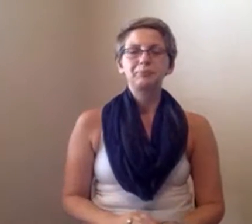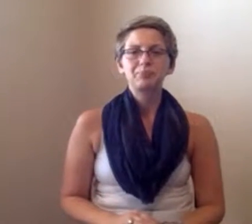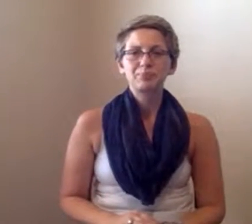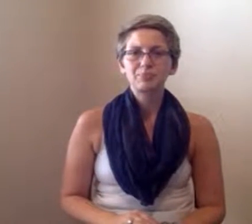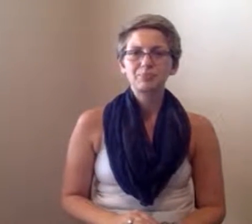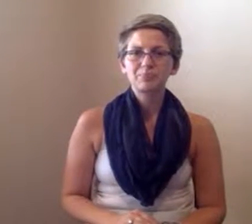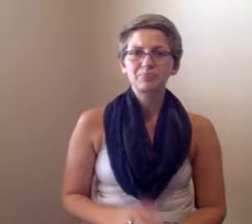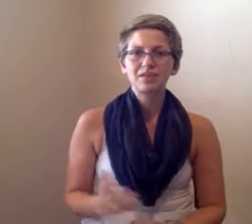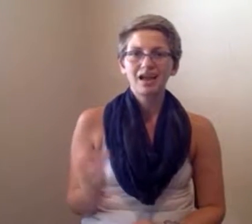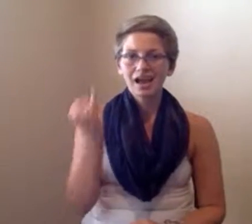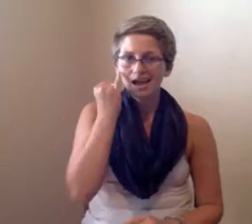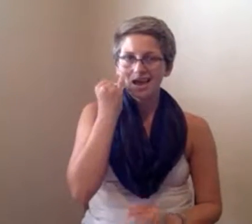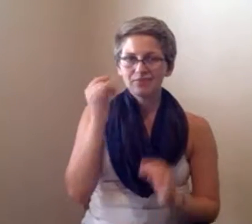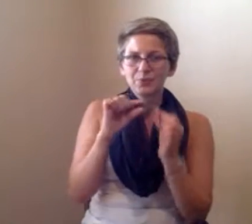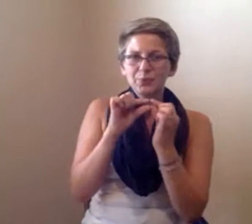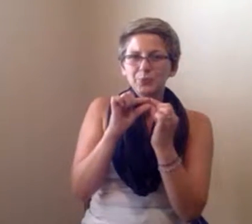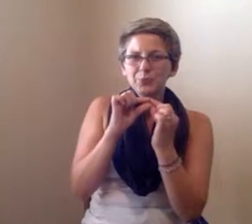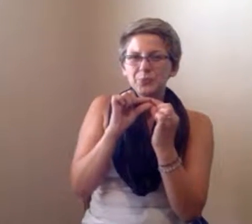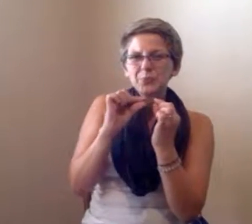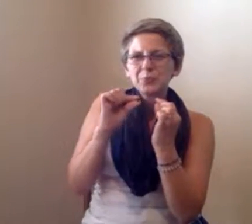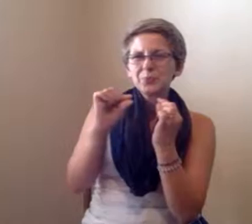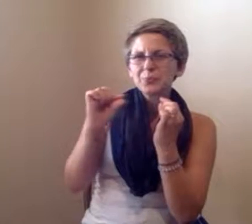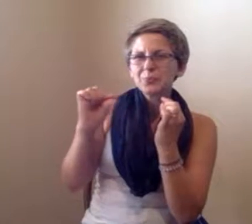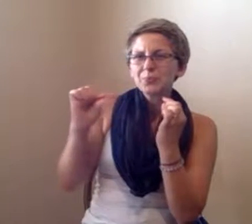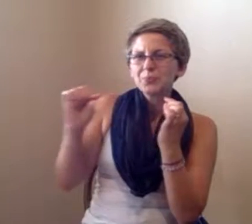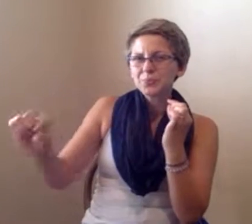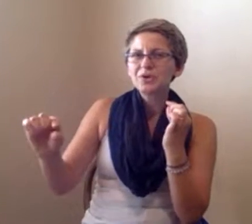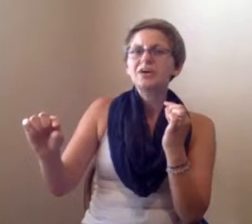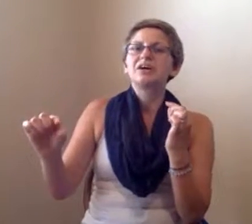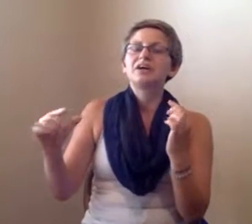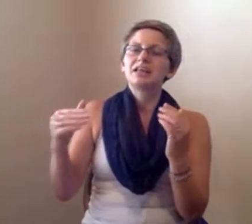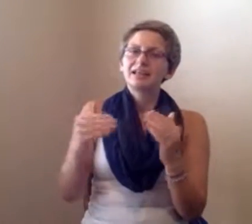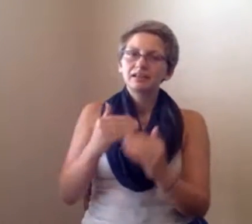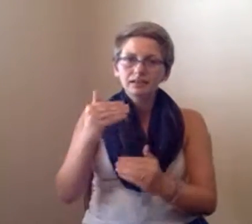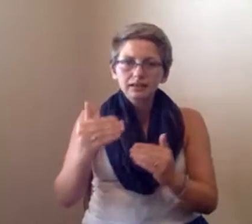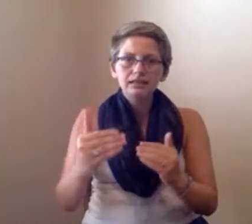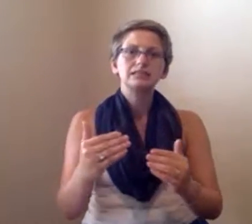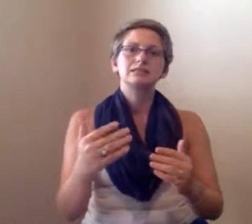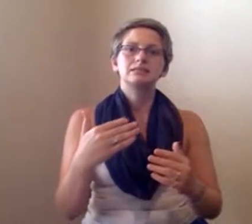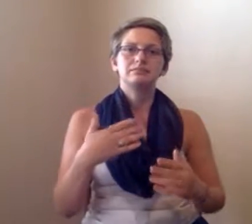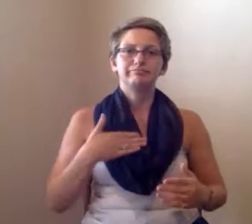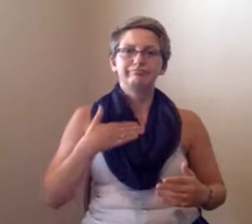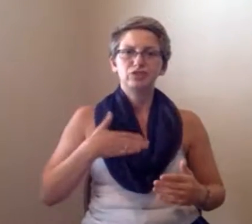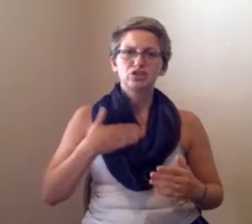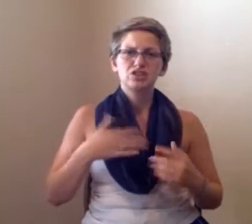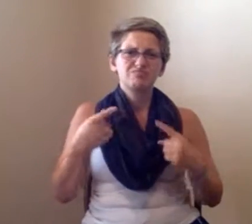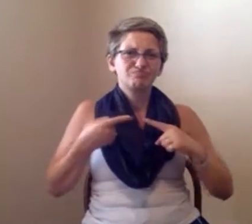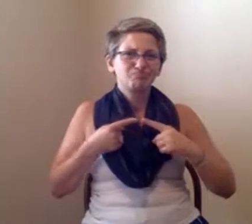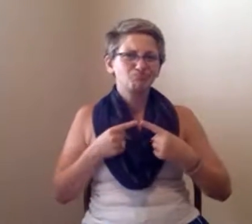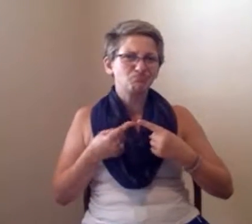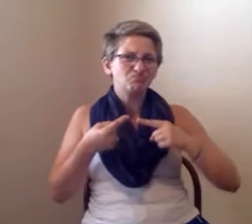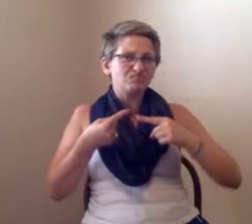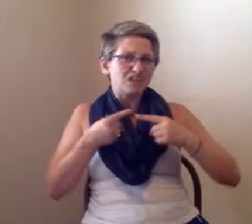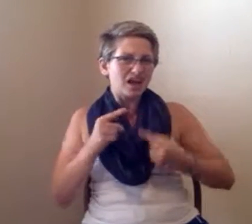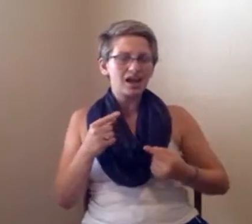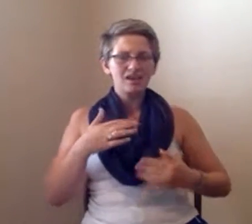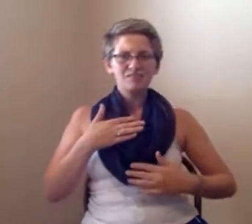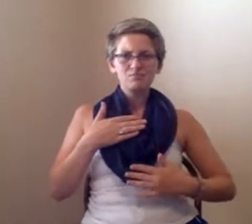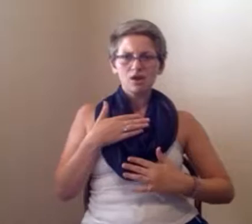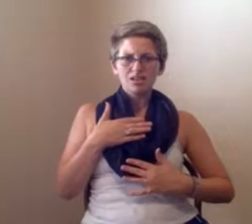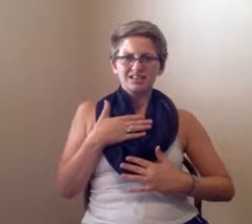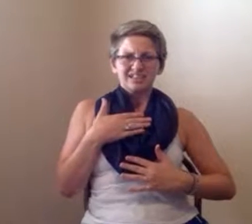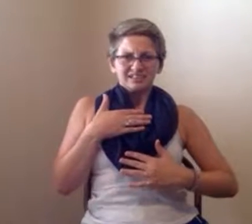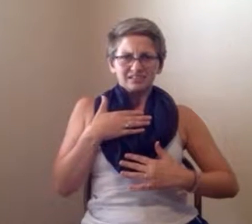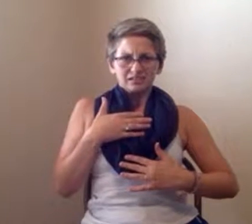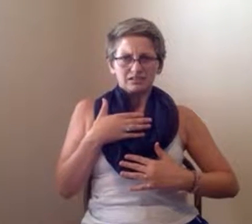get symptoms such as chest pain, shortness of breath, fatigue, and whatnot. And when you have a complete blockage of